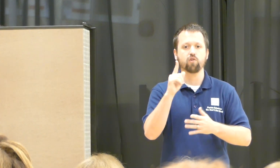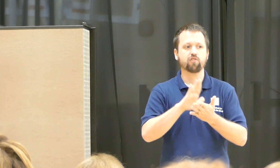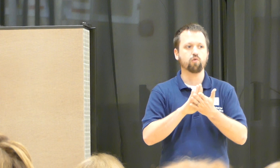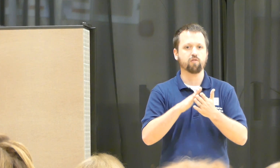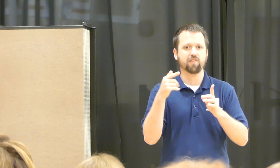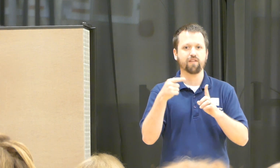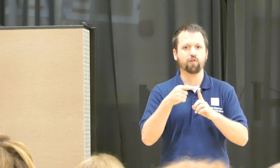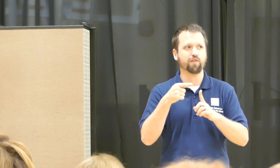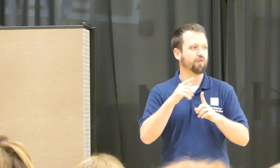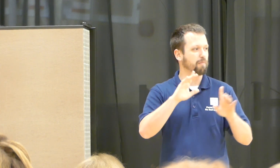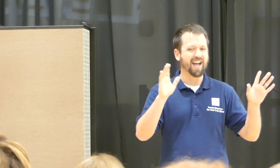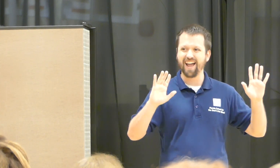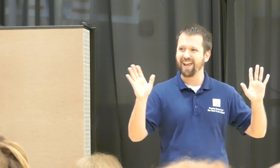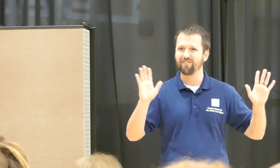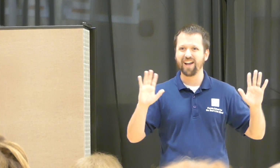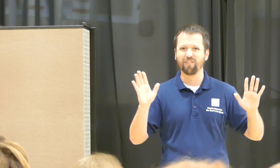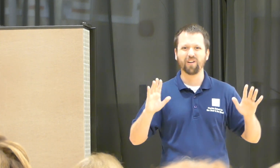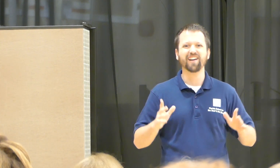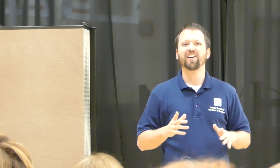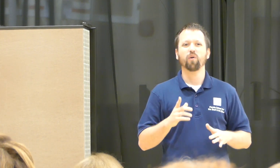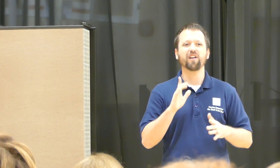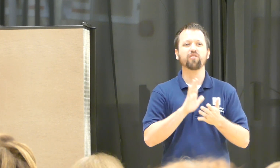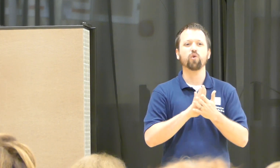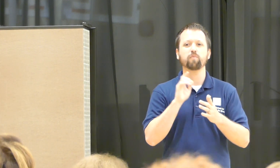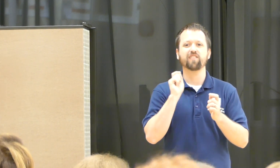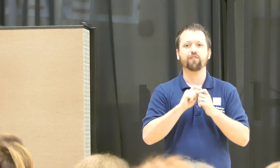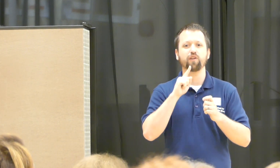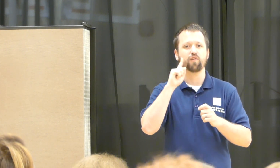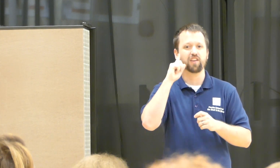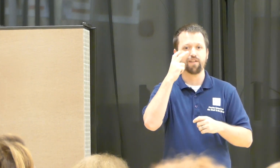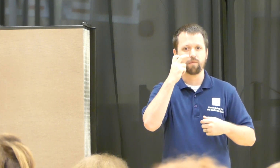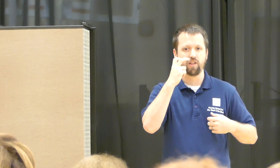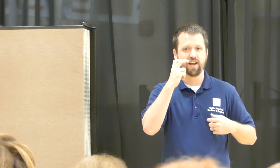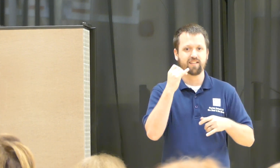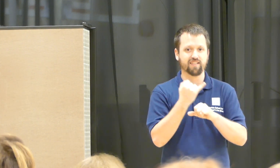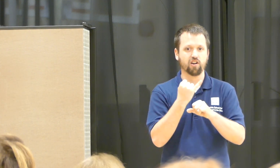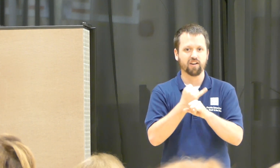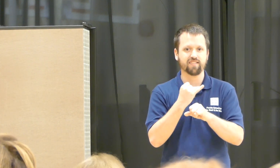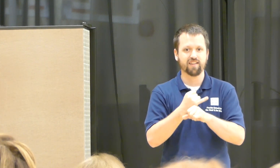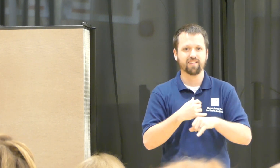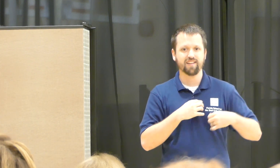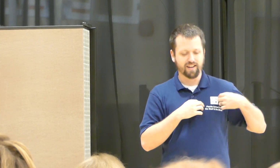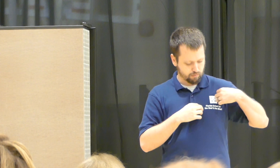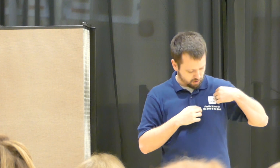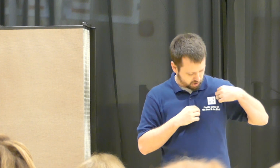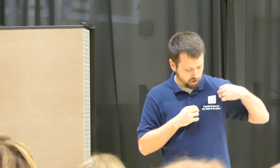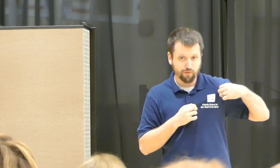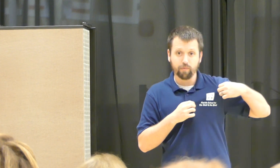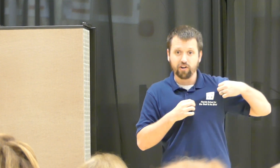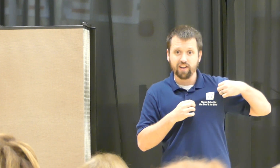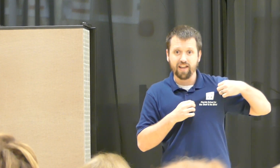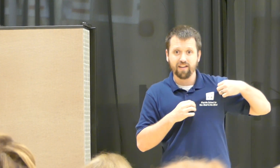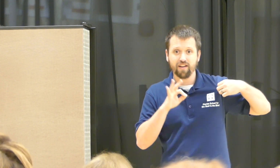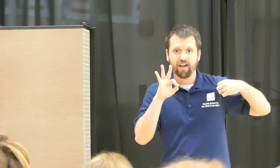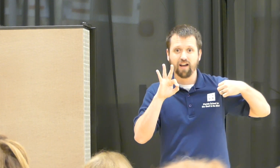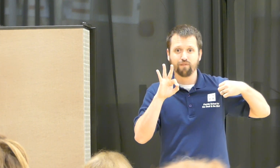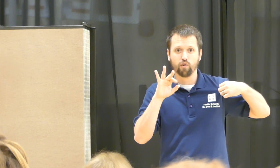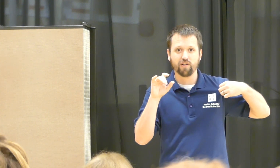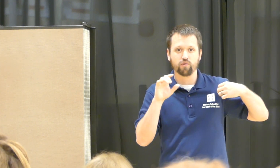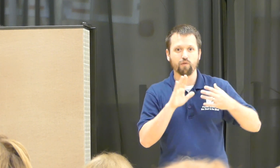school specifically for one school specifically for the deaf and blind in St. Augustine. I'm wearing a shirt today. Florida School for